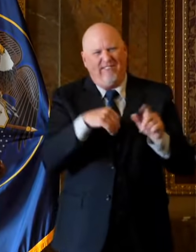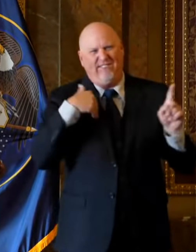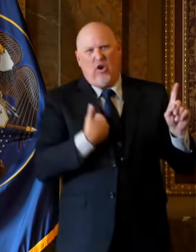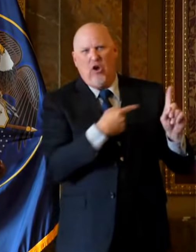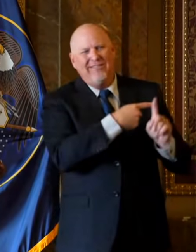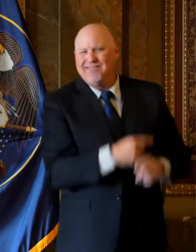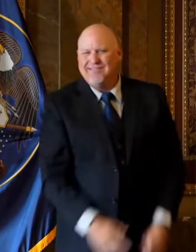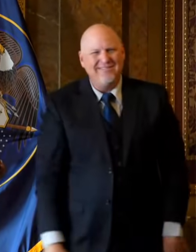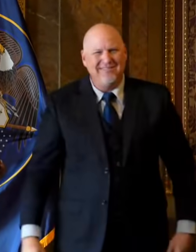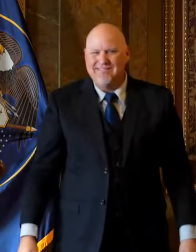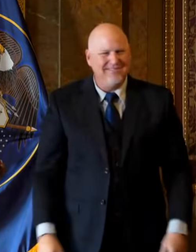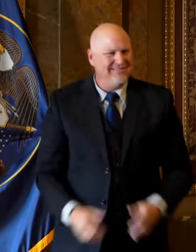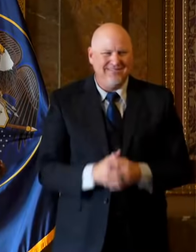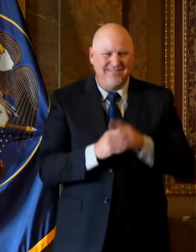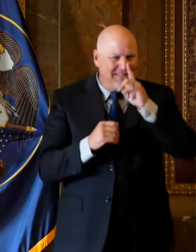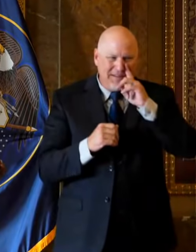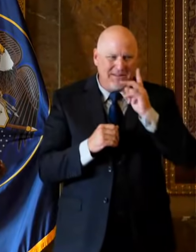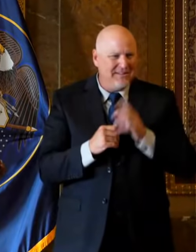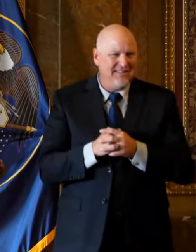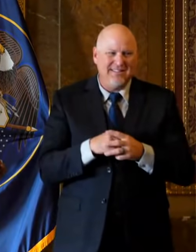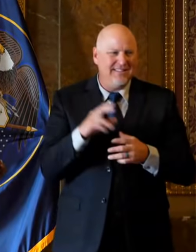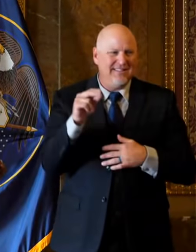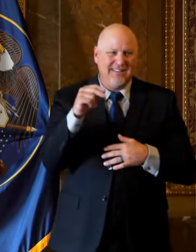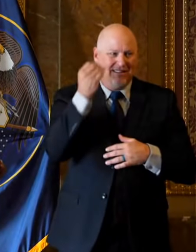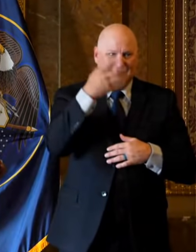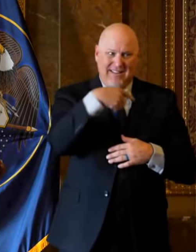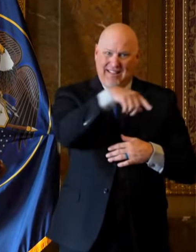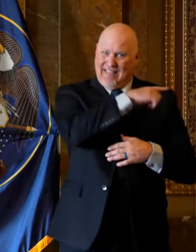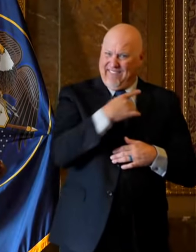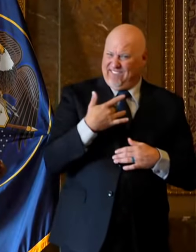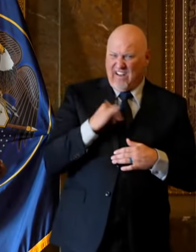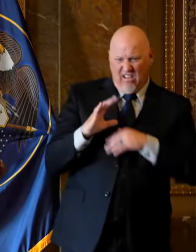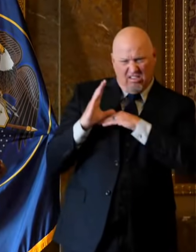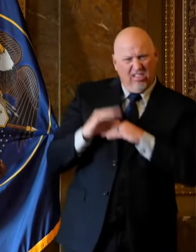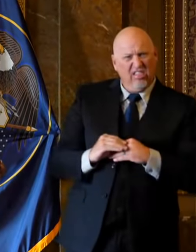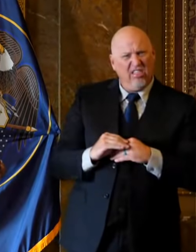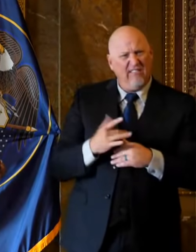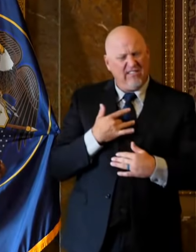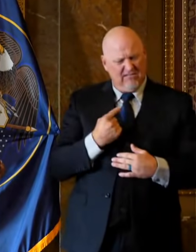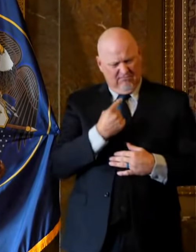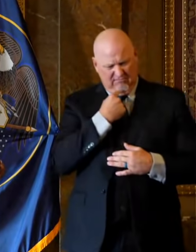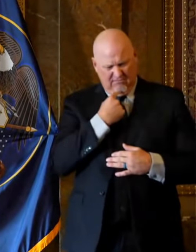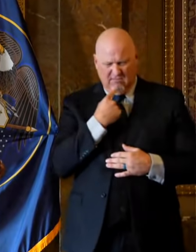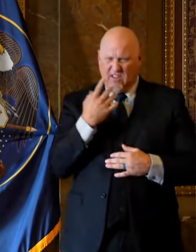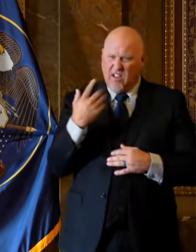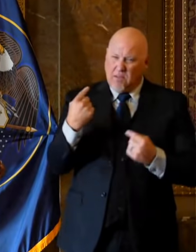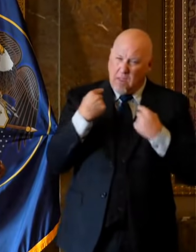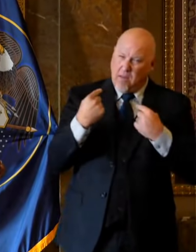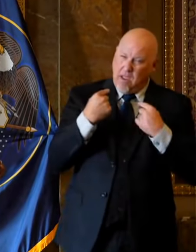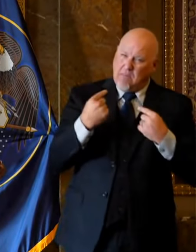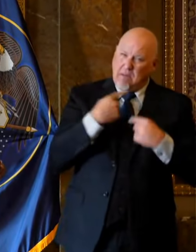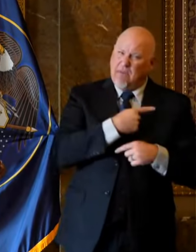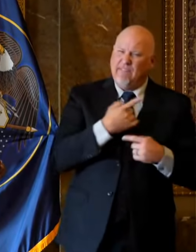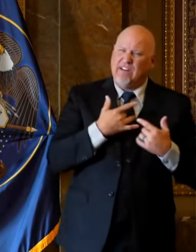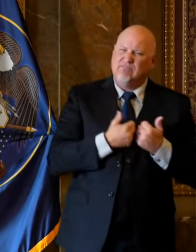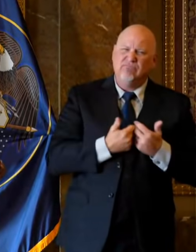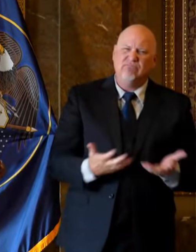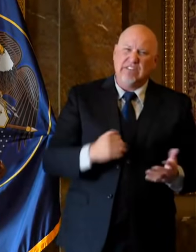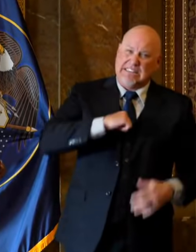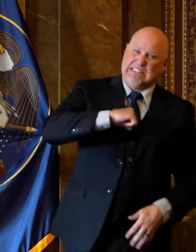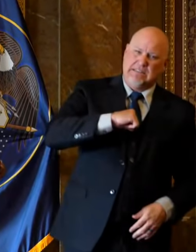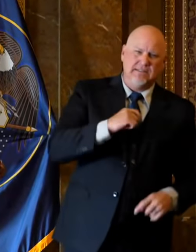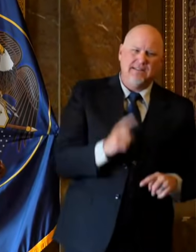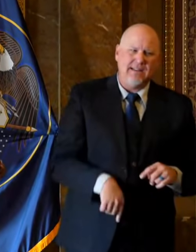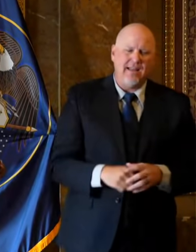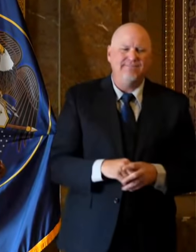been demoralized. I want to thank them personally, and I know that they have the thanks and the